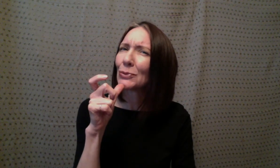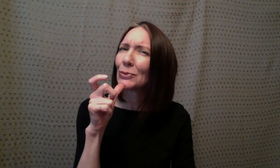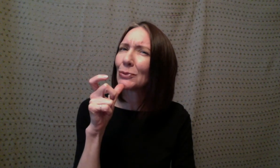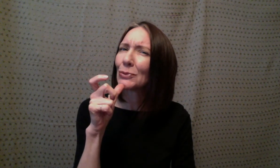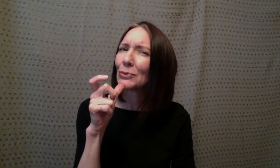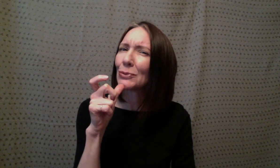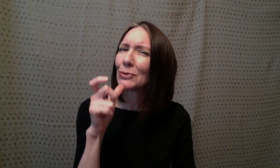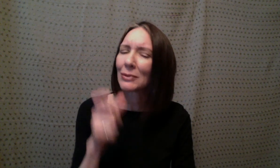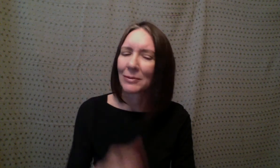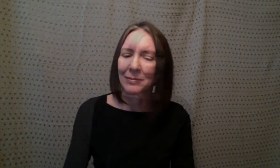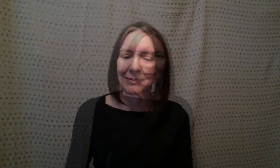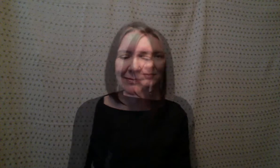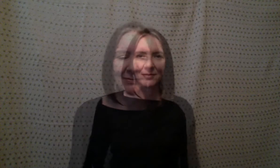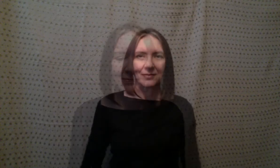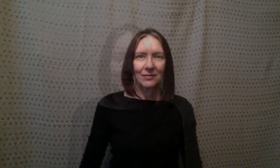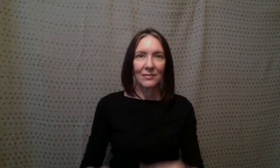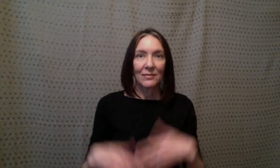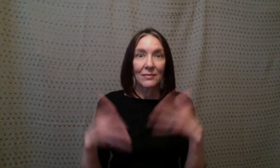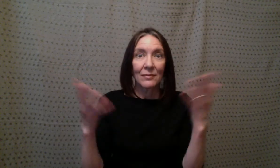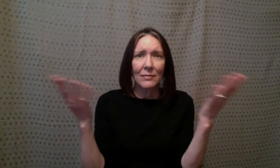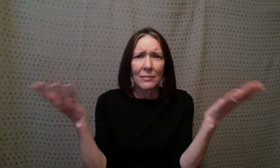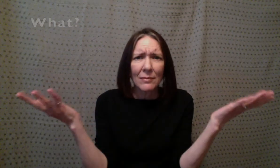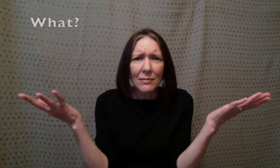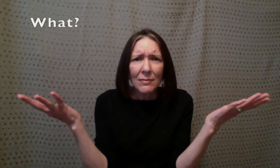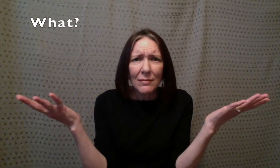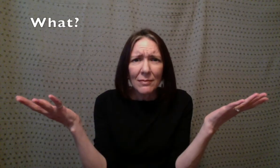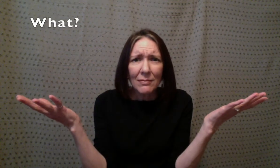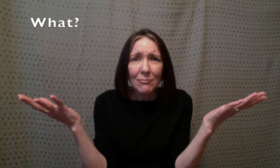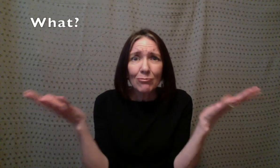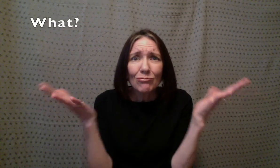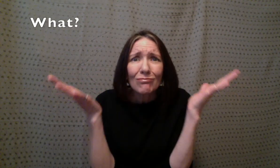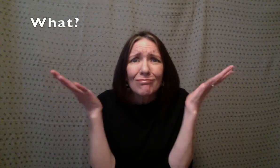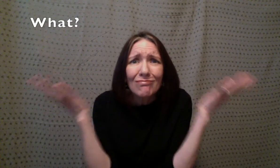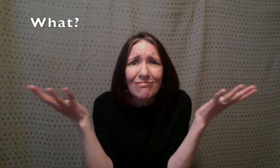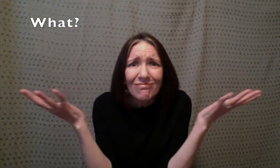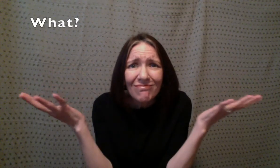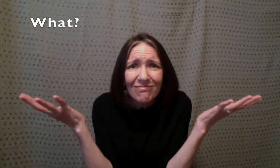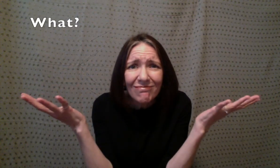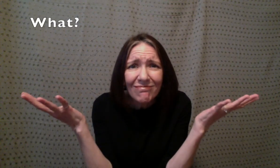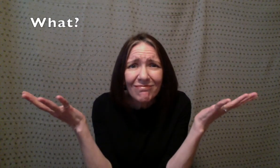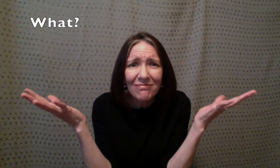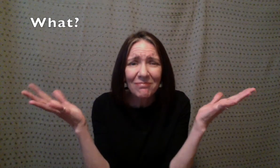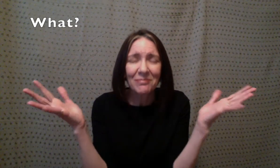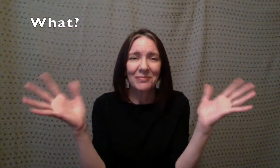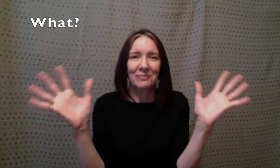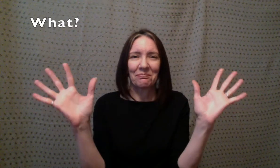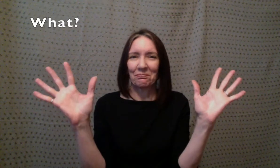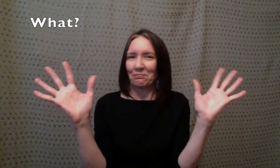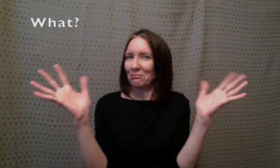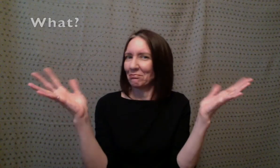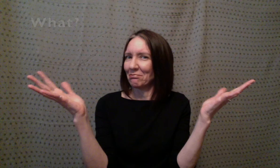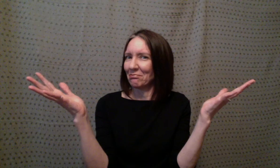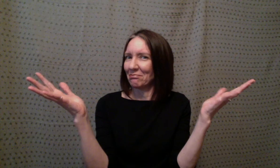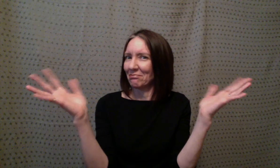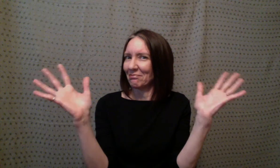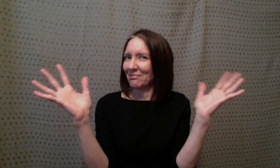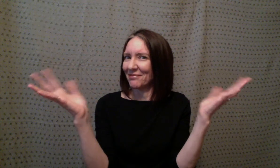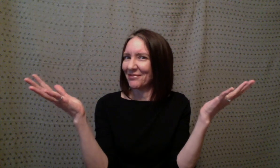bit of a bounce. This is the sign for what. What? It's big 5